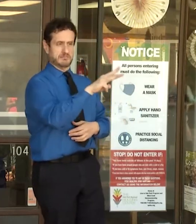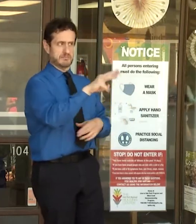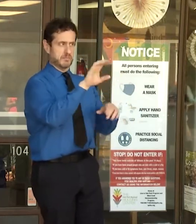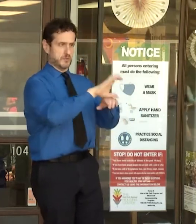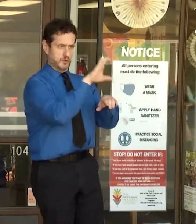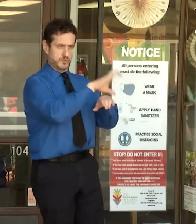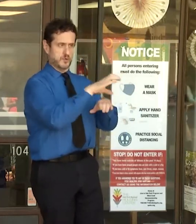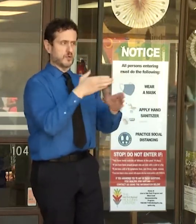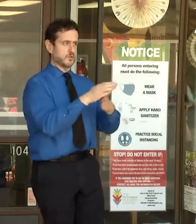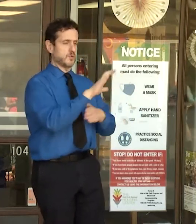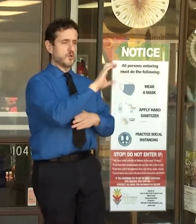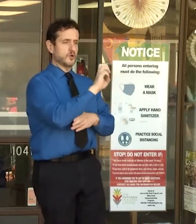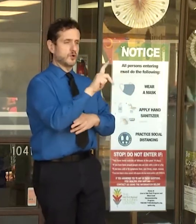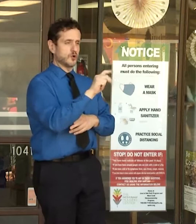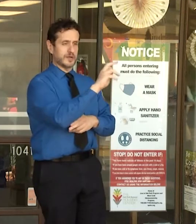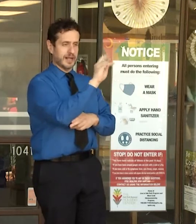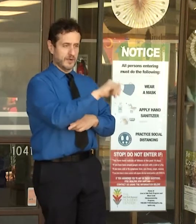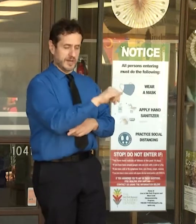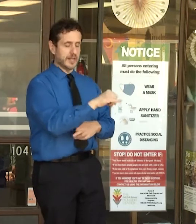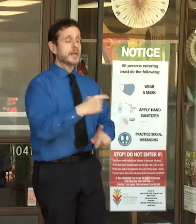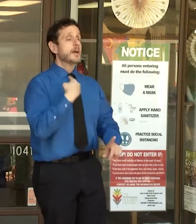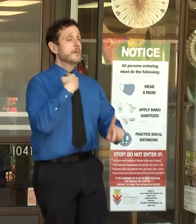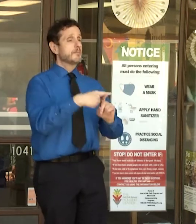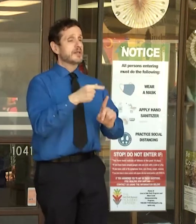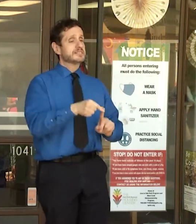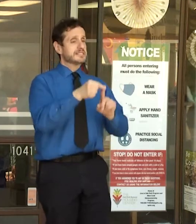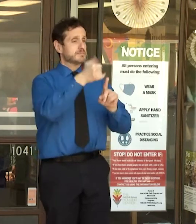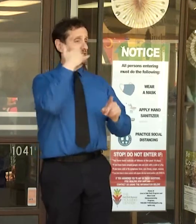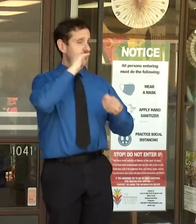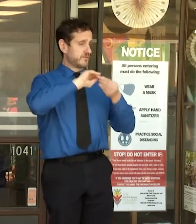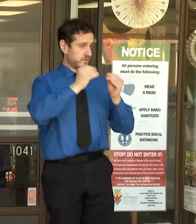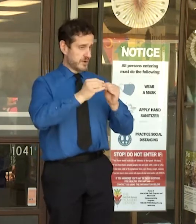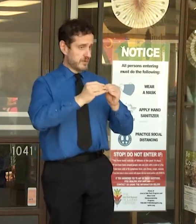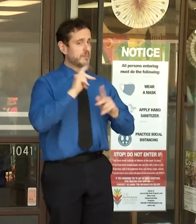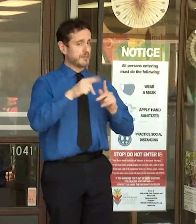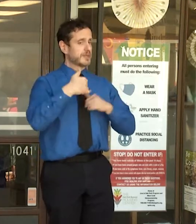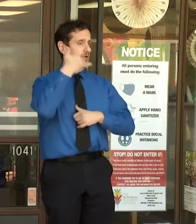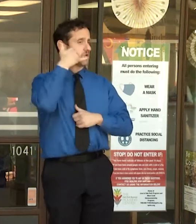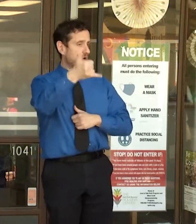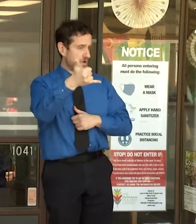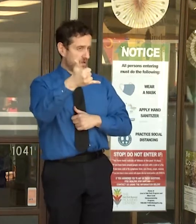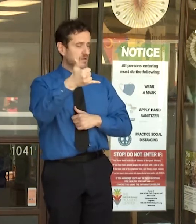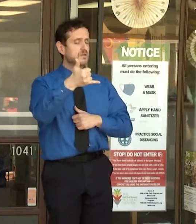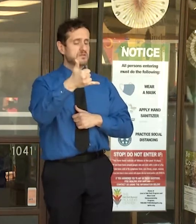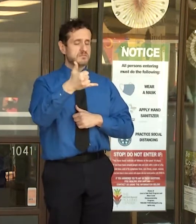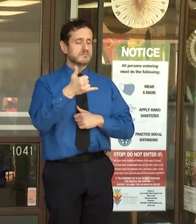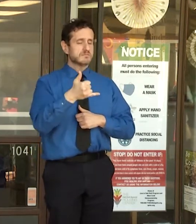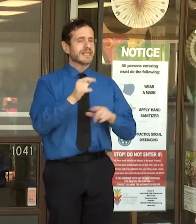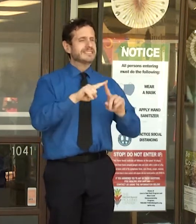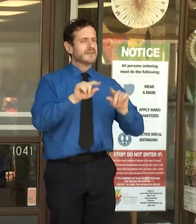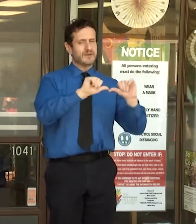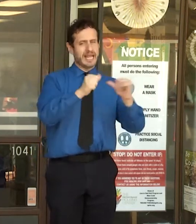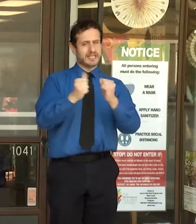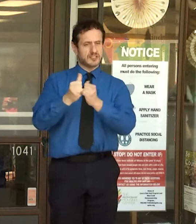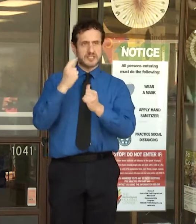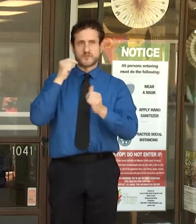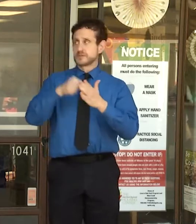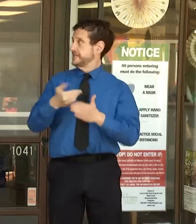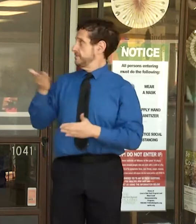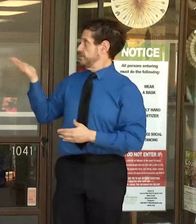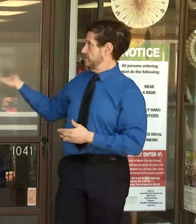also going to be a special phone number for folks to call, and delegate agencies like the one we're at today are going